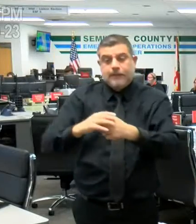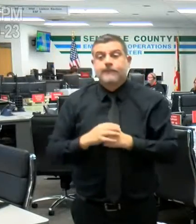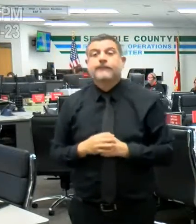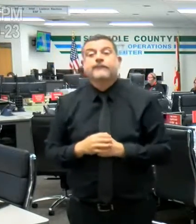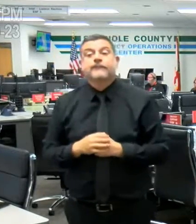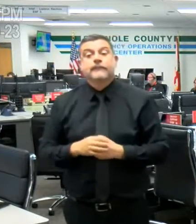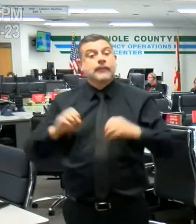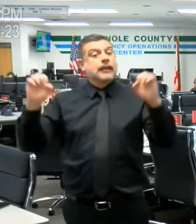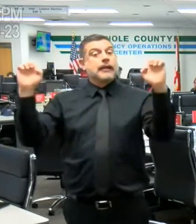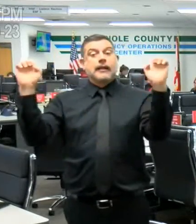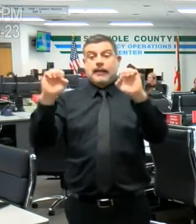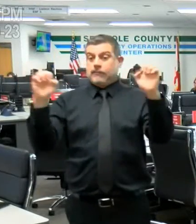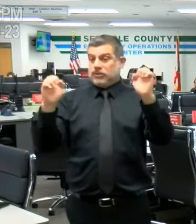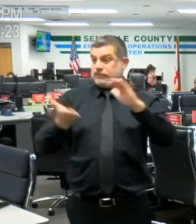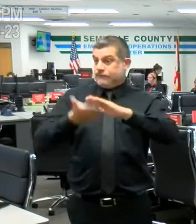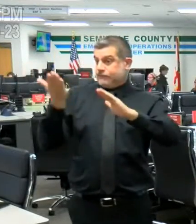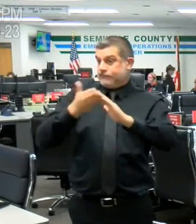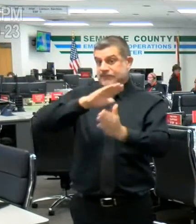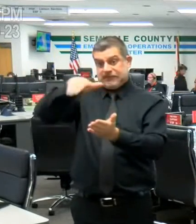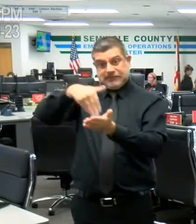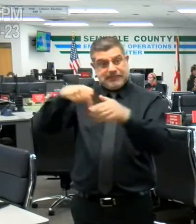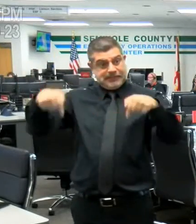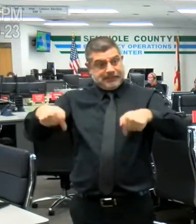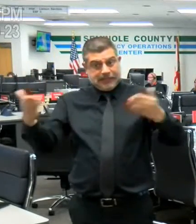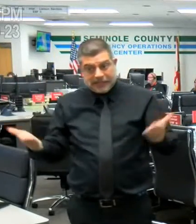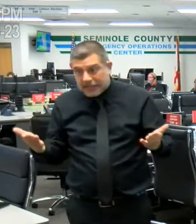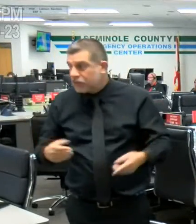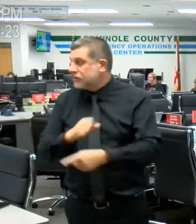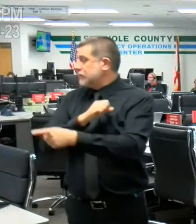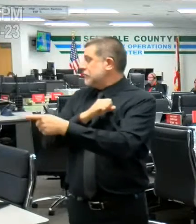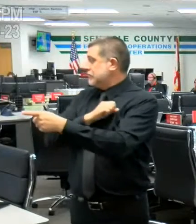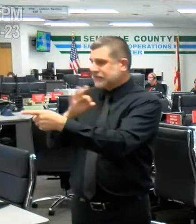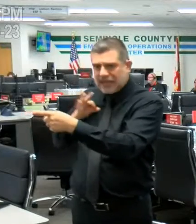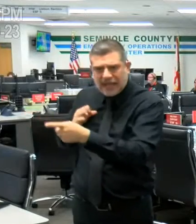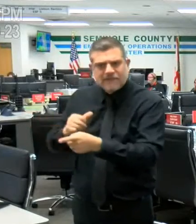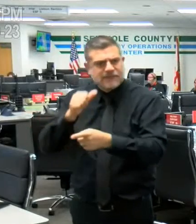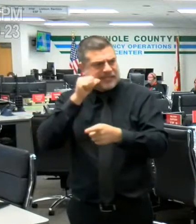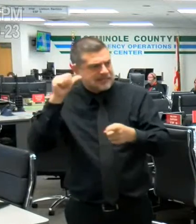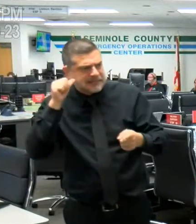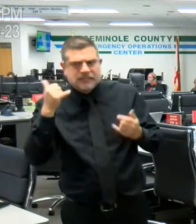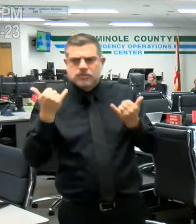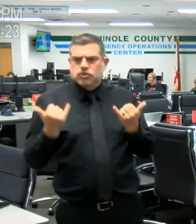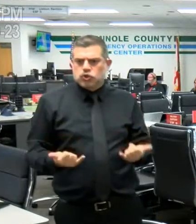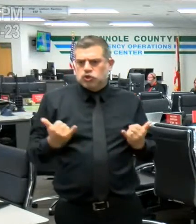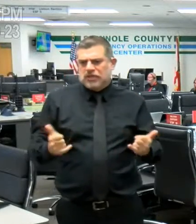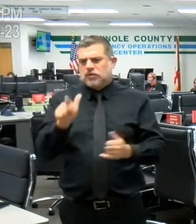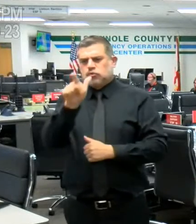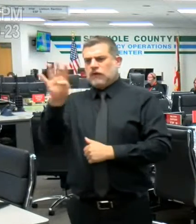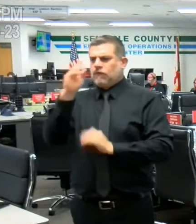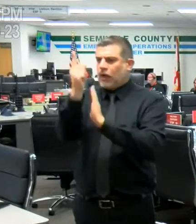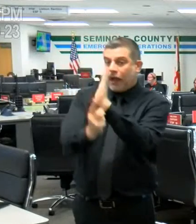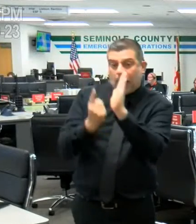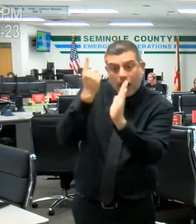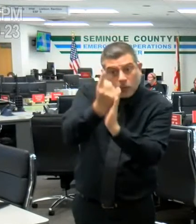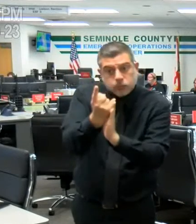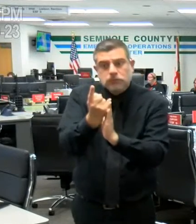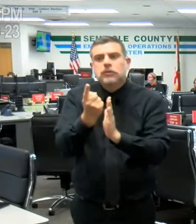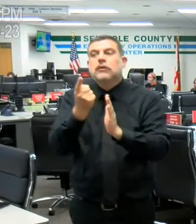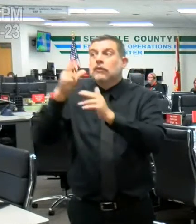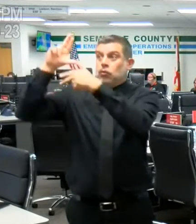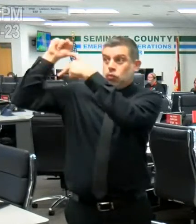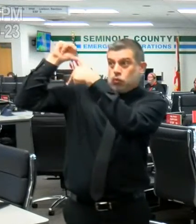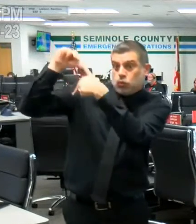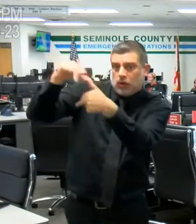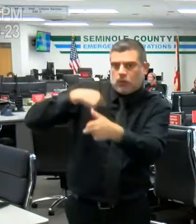Operations Center here has been staffed yesterday. Today will be staffed 24 hours a day until the storm